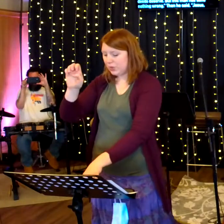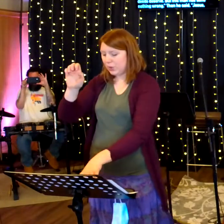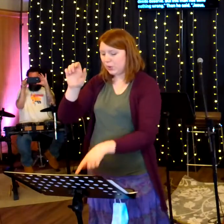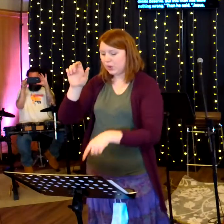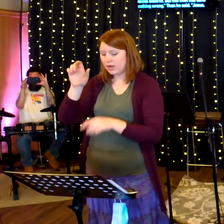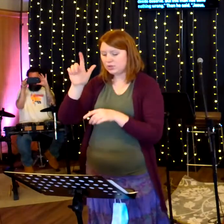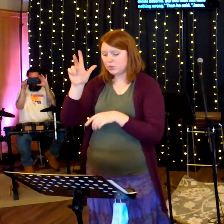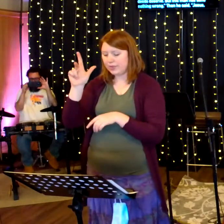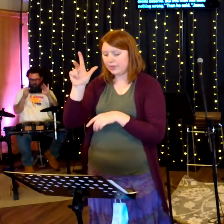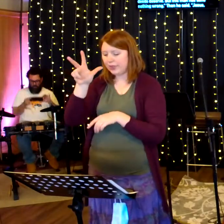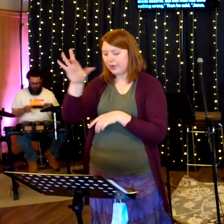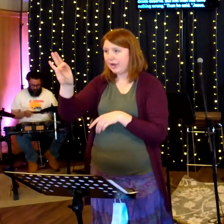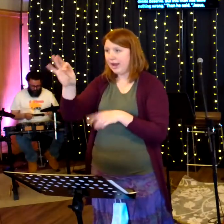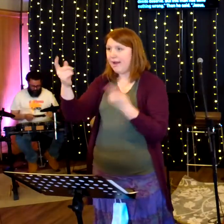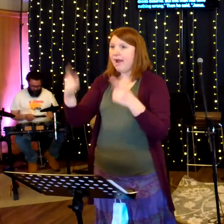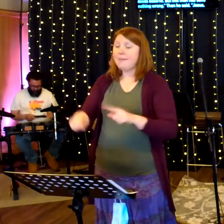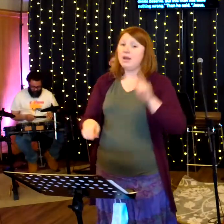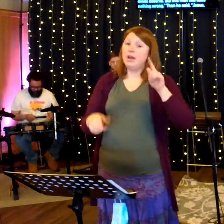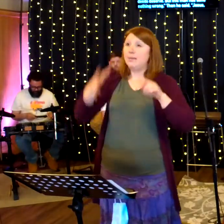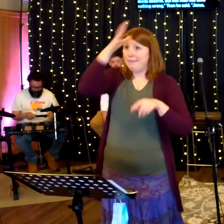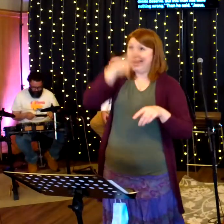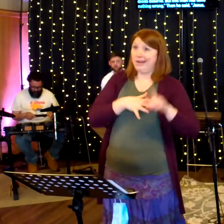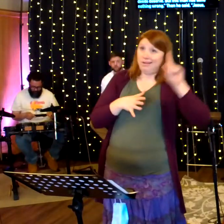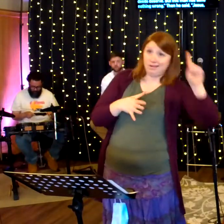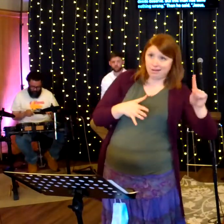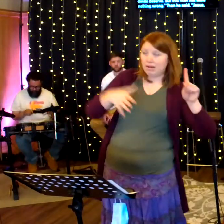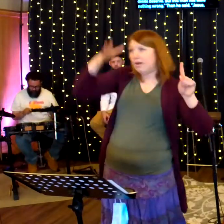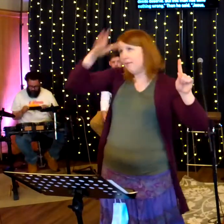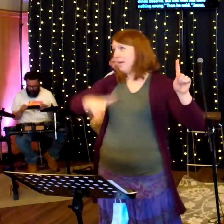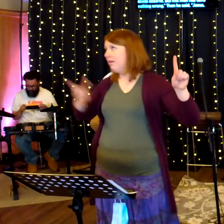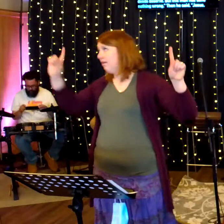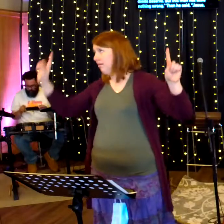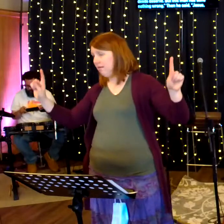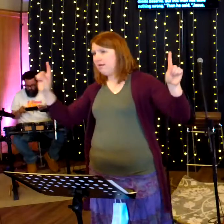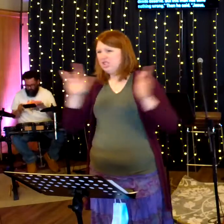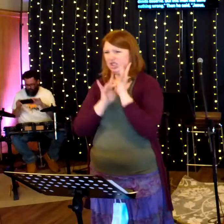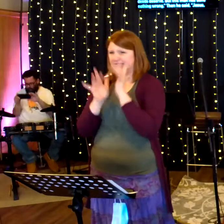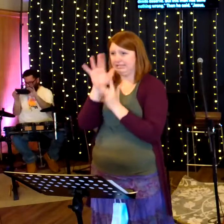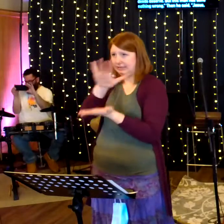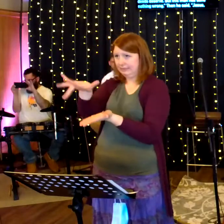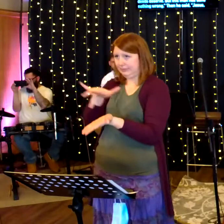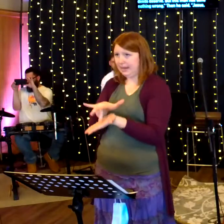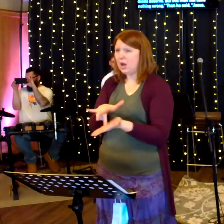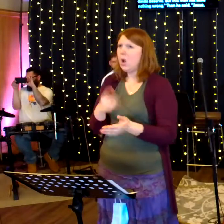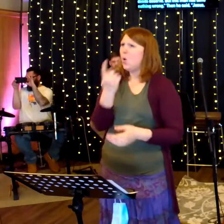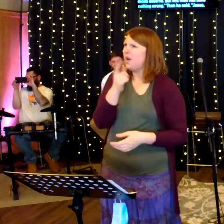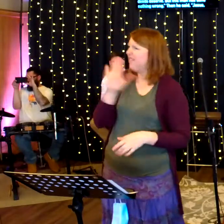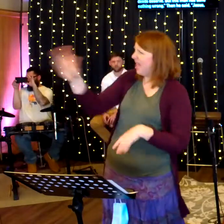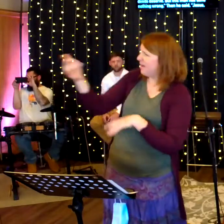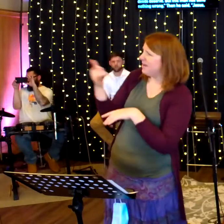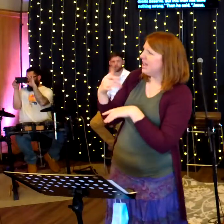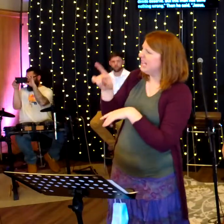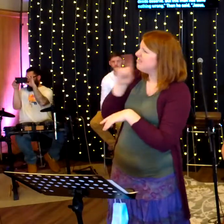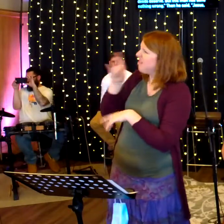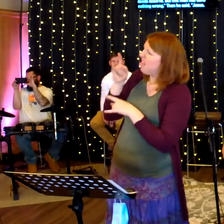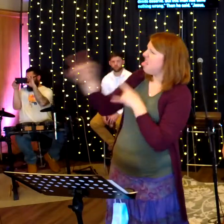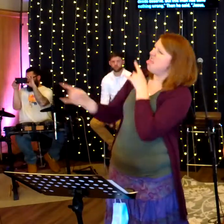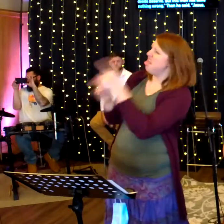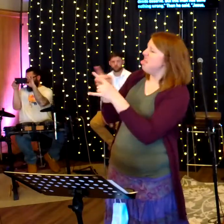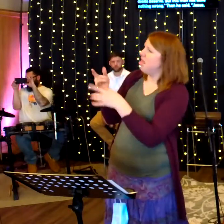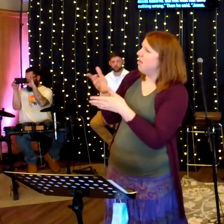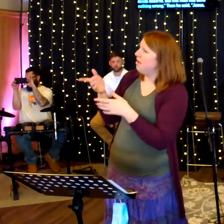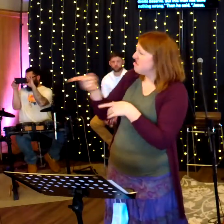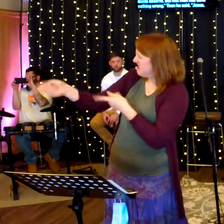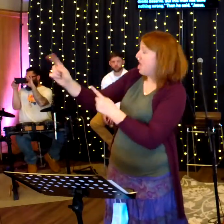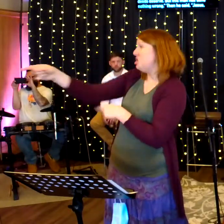between these two criminals here that are hanging on either side of him. And it says, one of the criminals who hung there hurled insults at him.